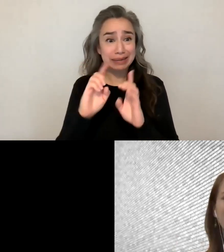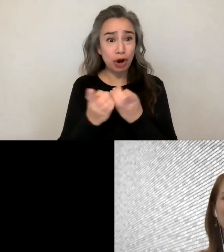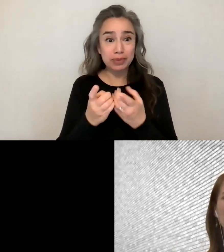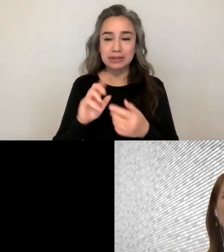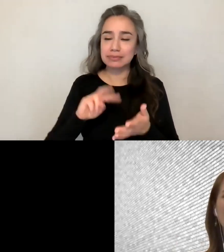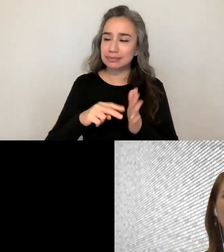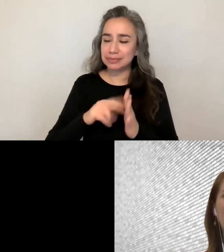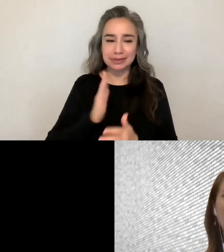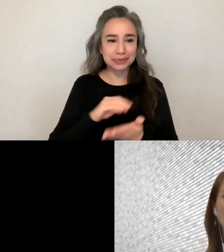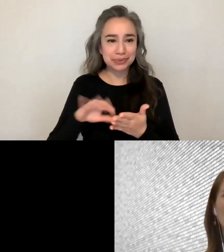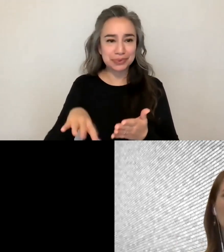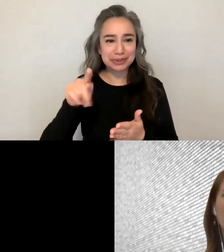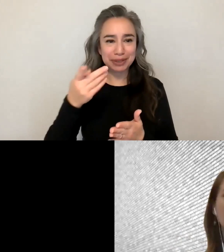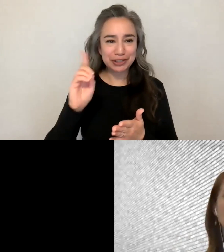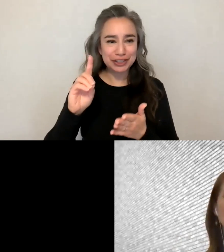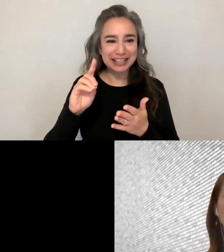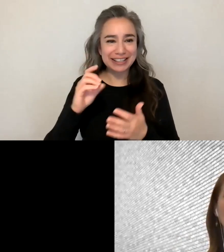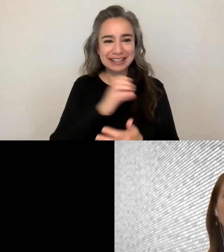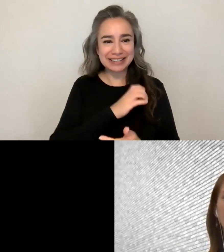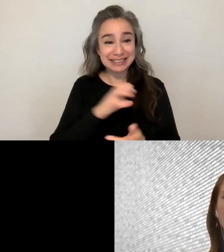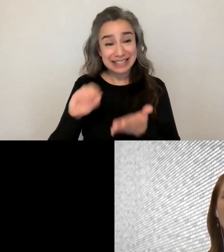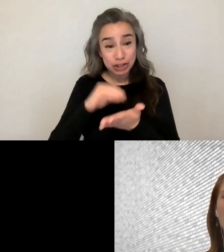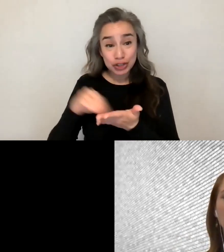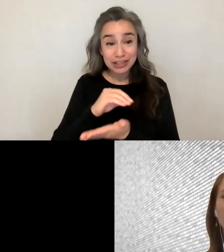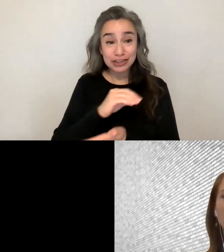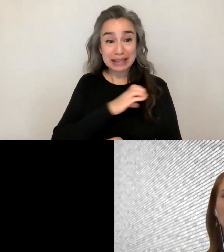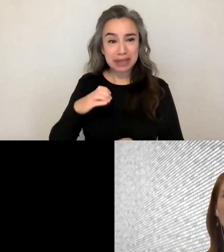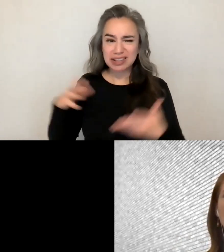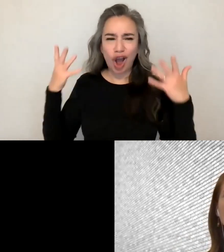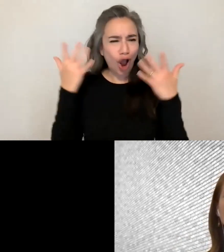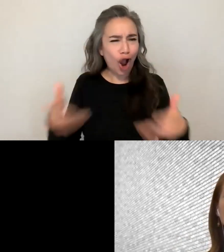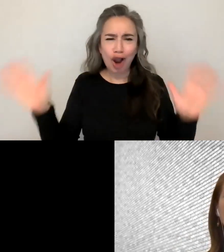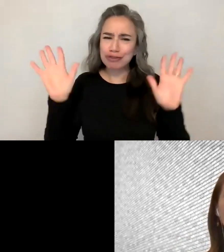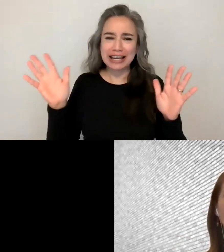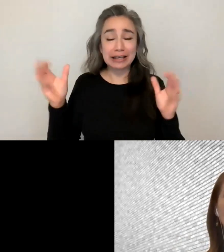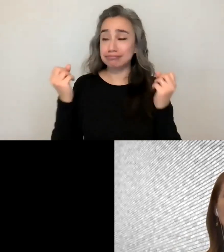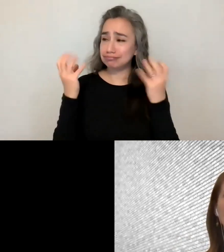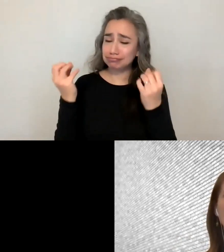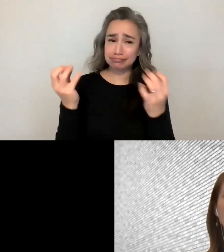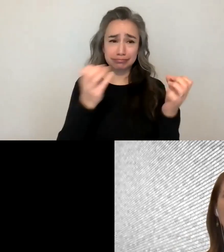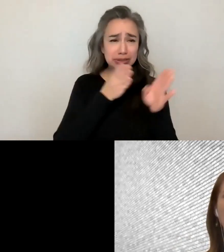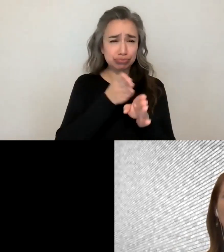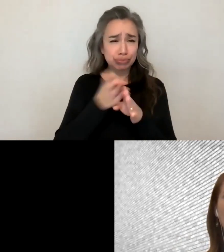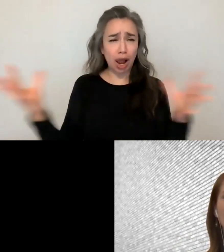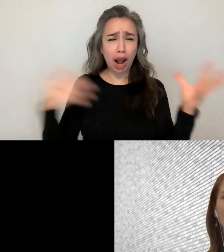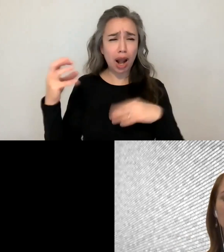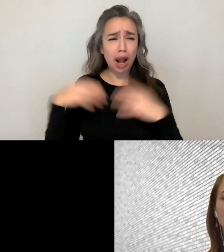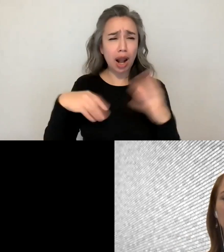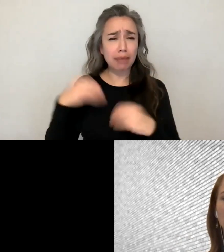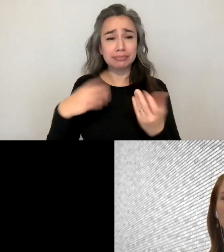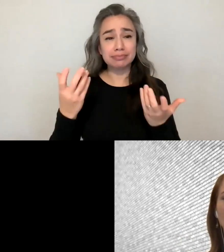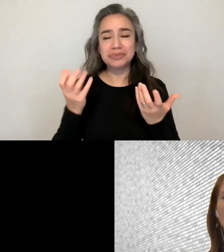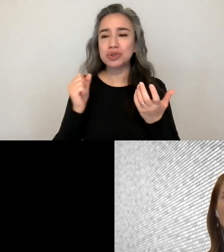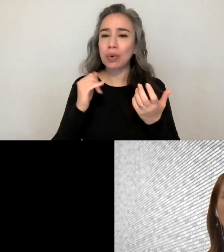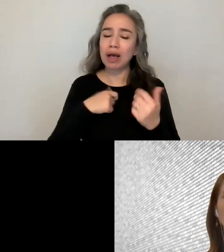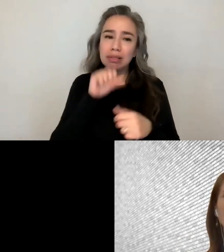are interdisciplinary at the core. And I just really profit from those interdisciplinary conversations that come out of that intellectual